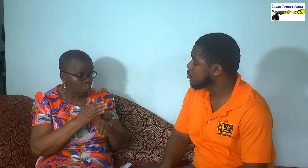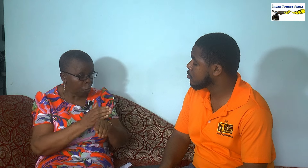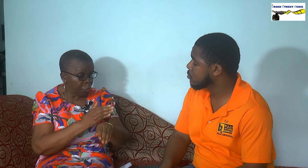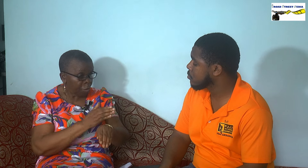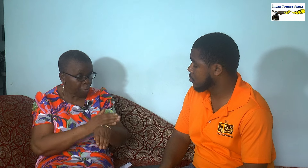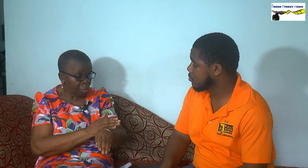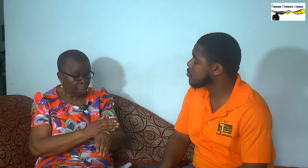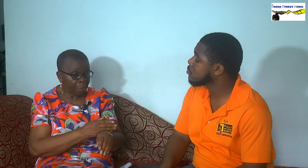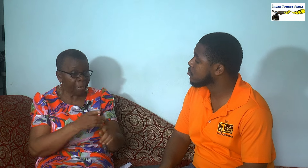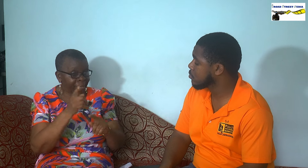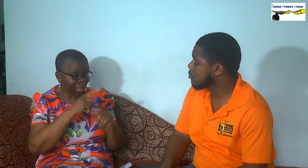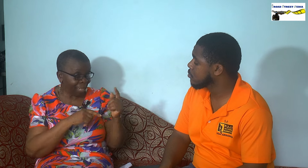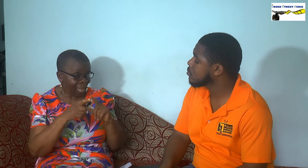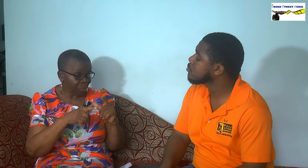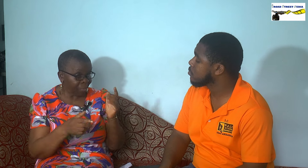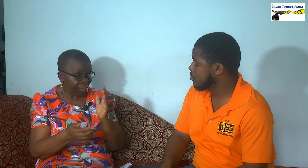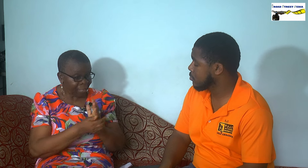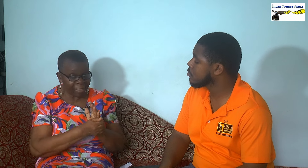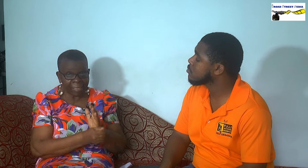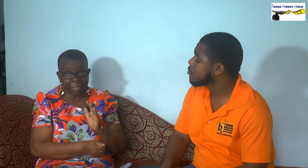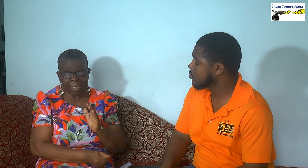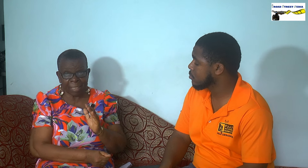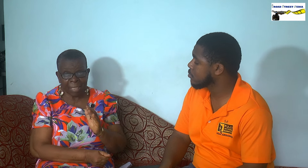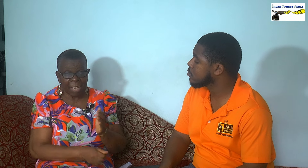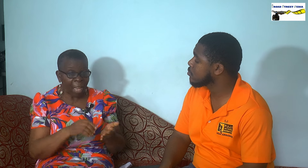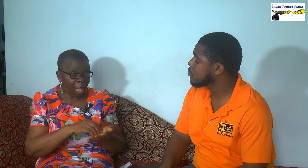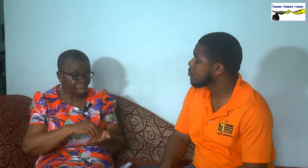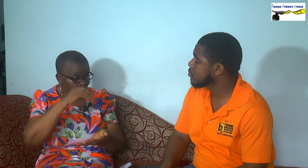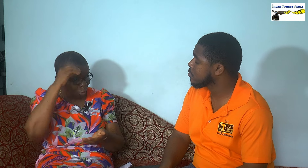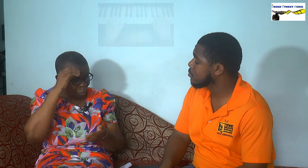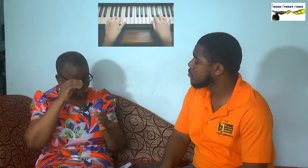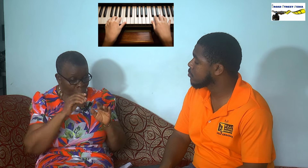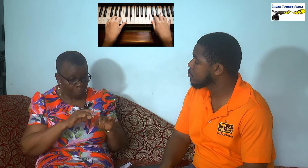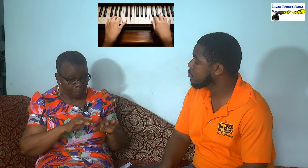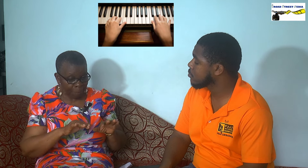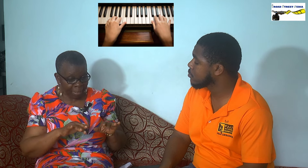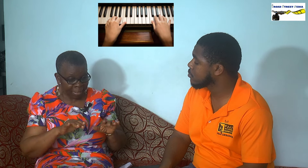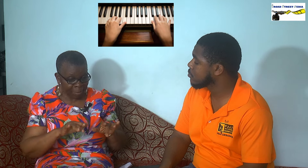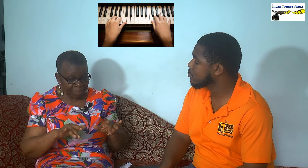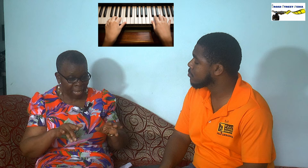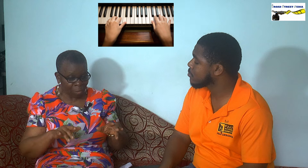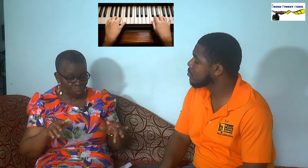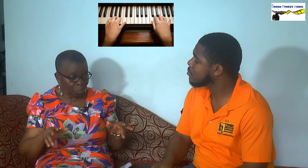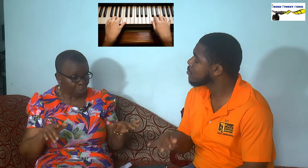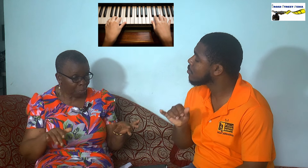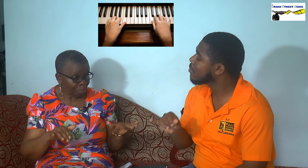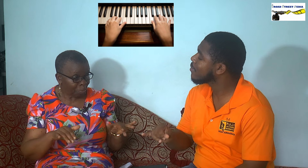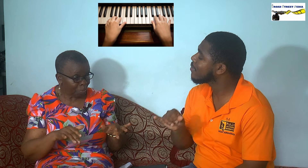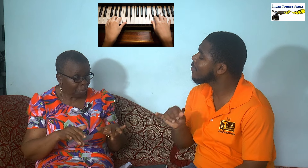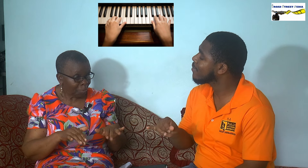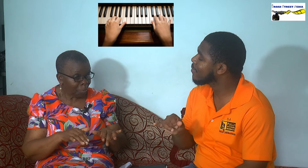improved my sign language skills. I learned to play the piano.